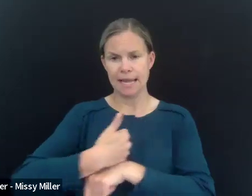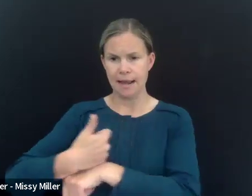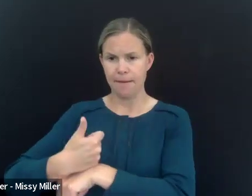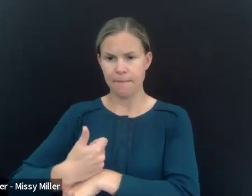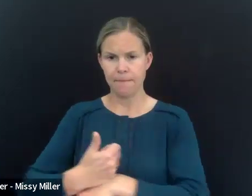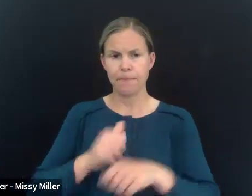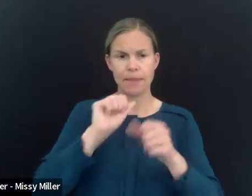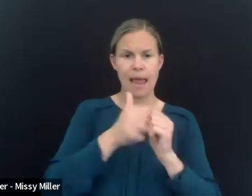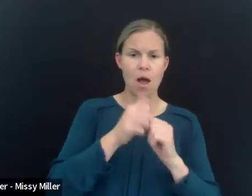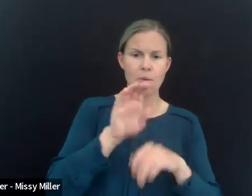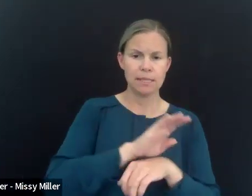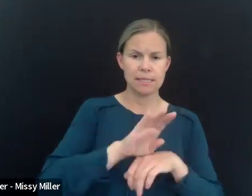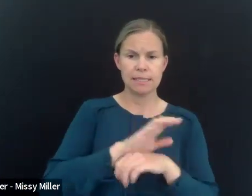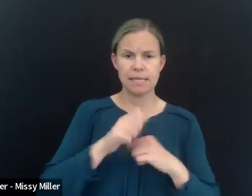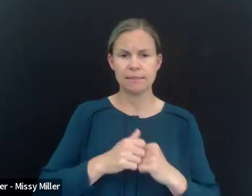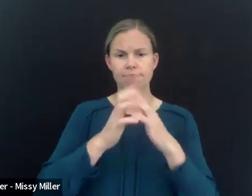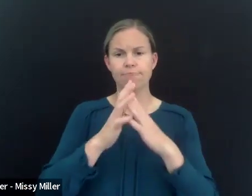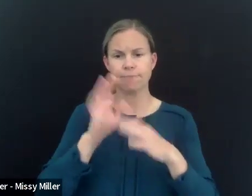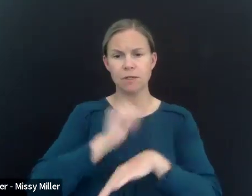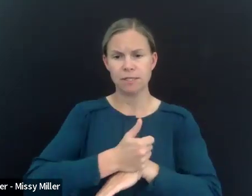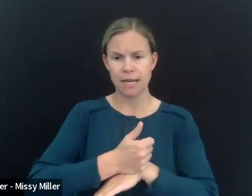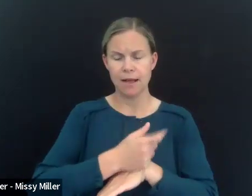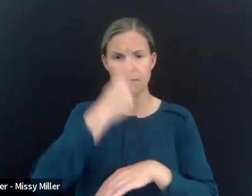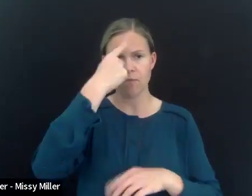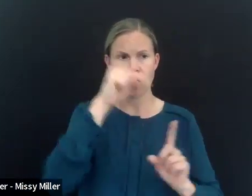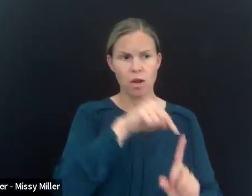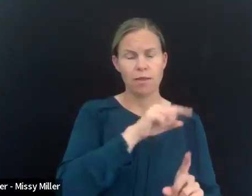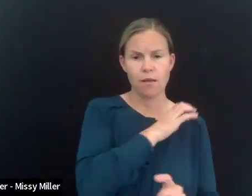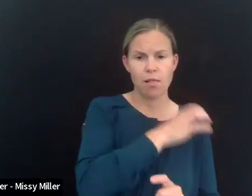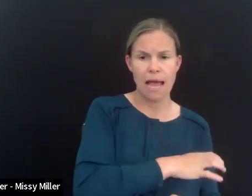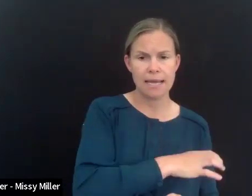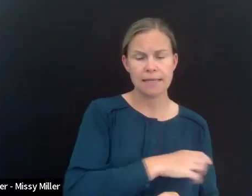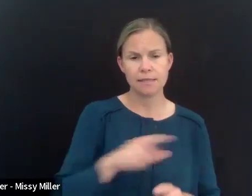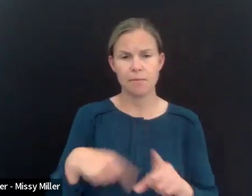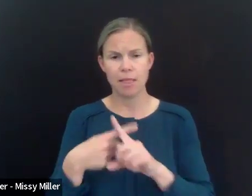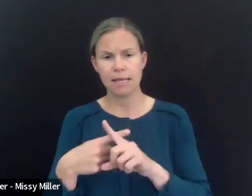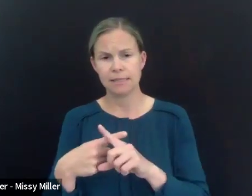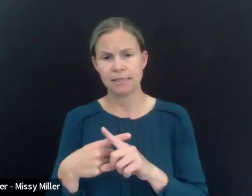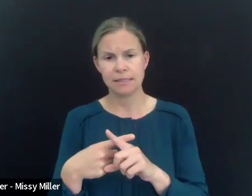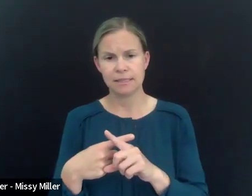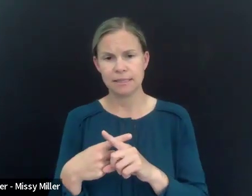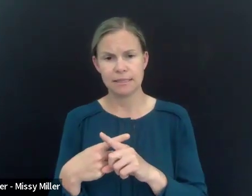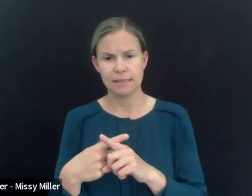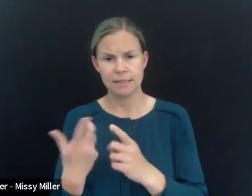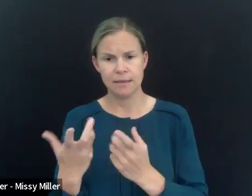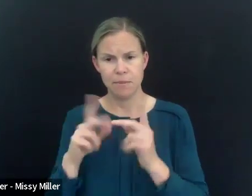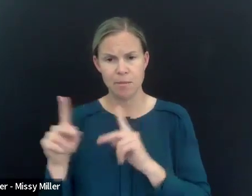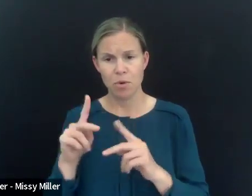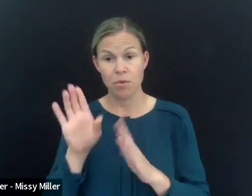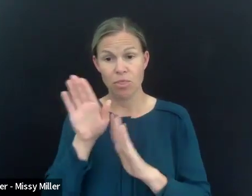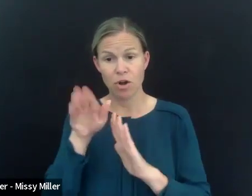are structured. First and foremost, for the clients and the patients, a half an hour is not long enough for a prenatal